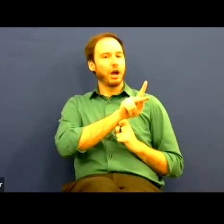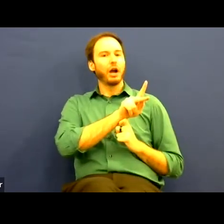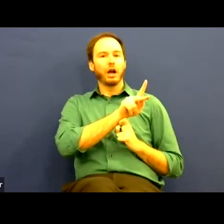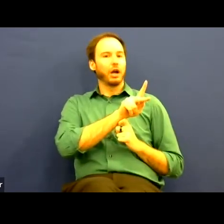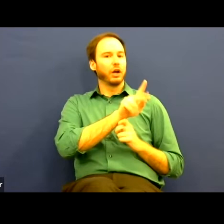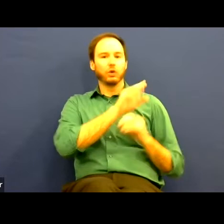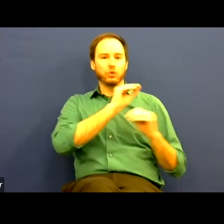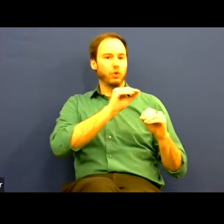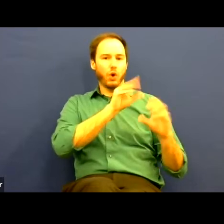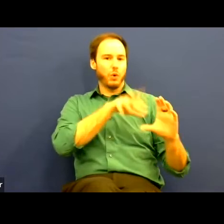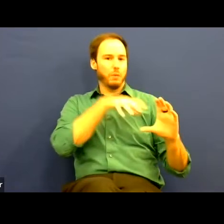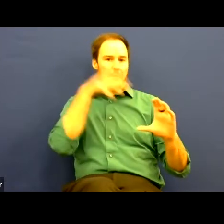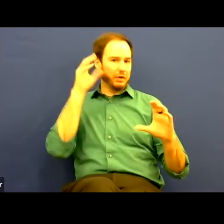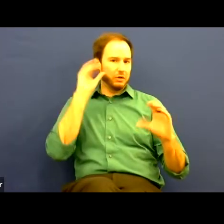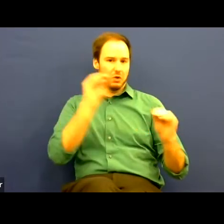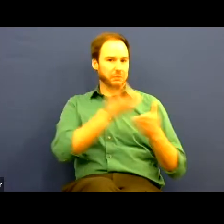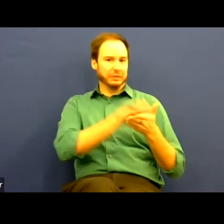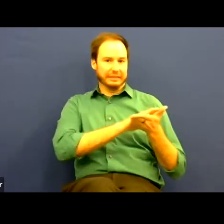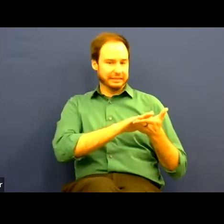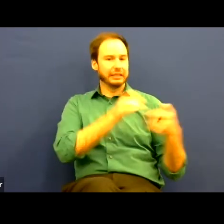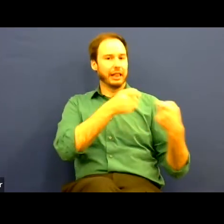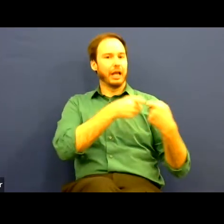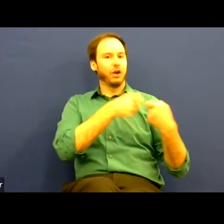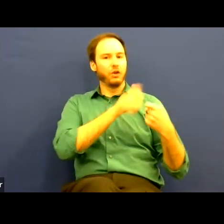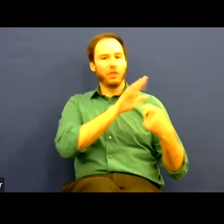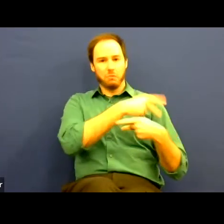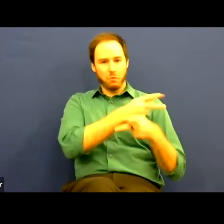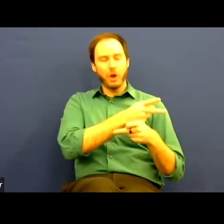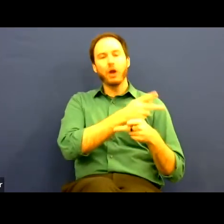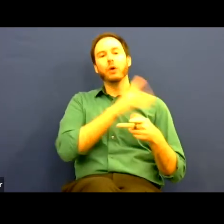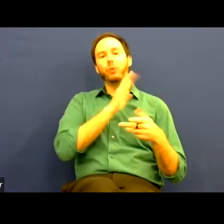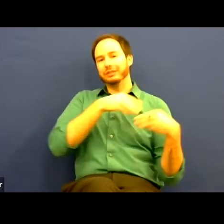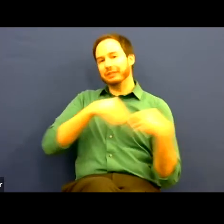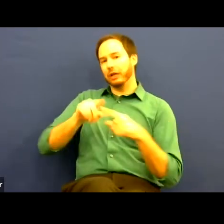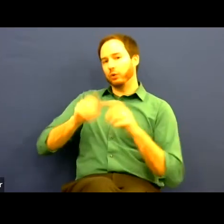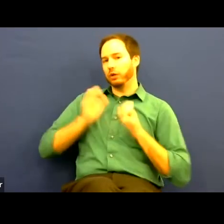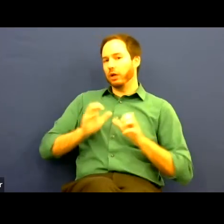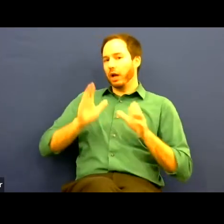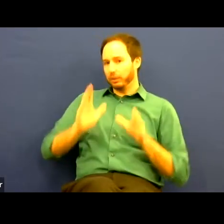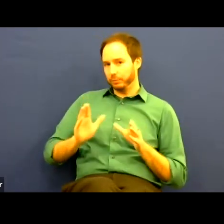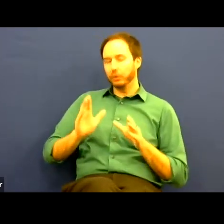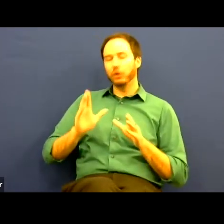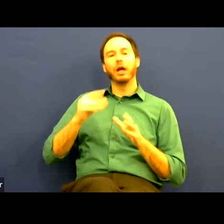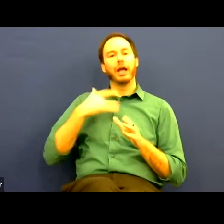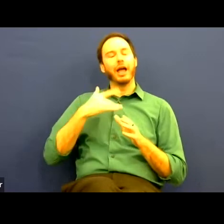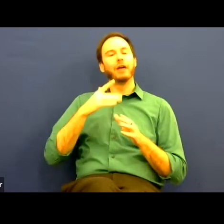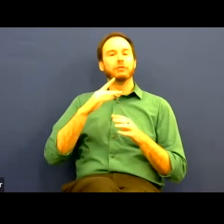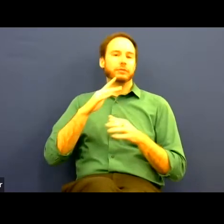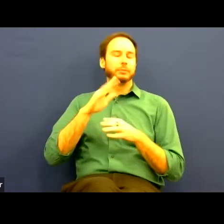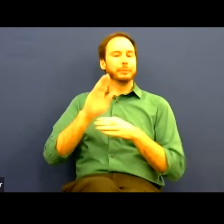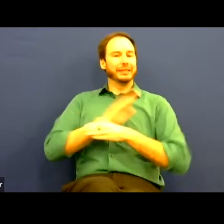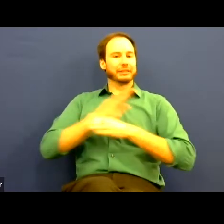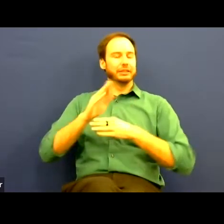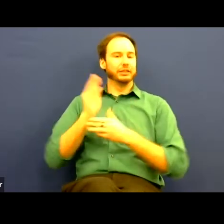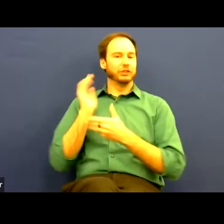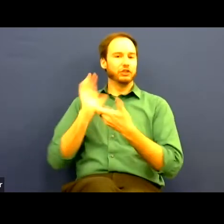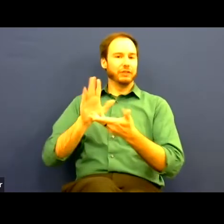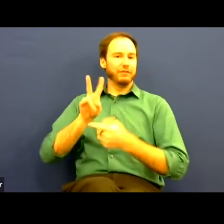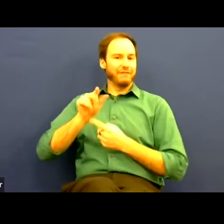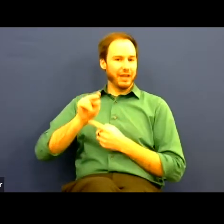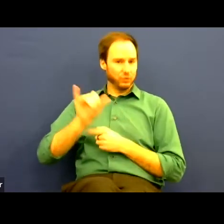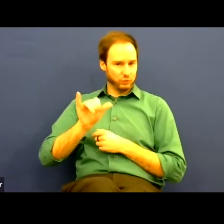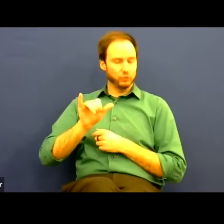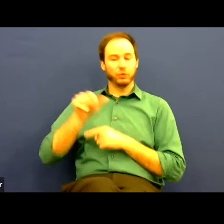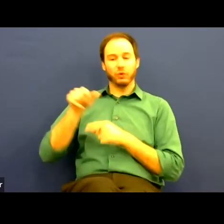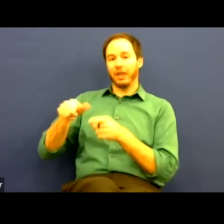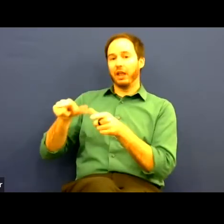no emissions. So that's their product. They do sell to consumers. They sell commercial delivery vans. This location